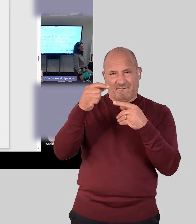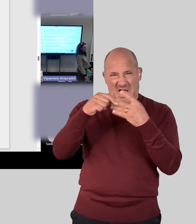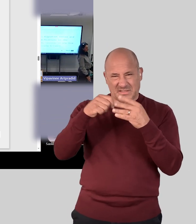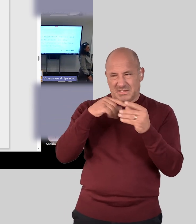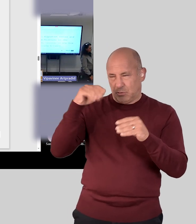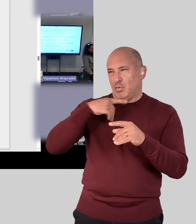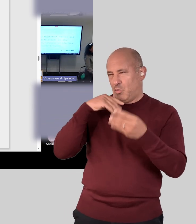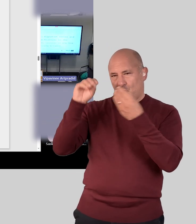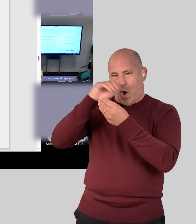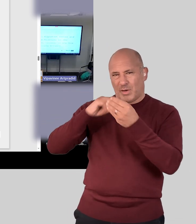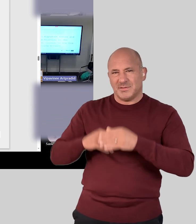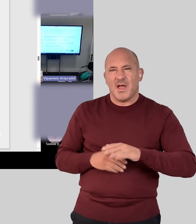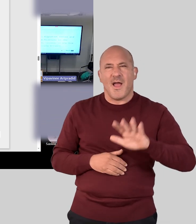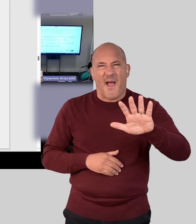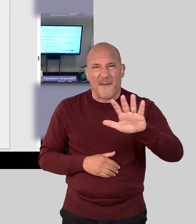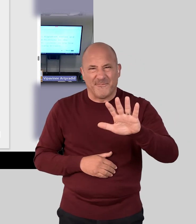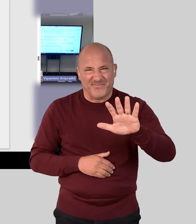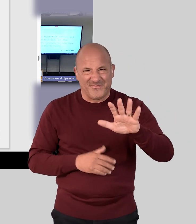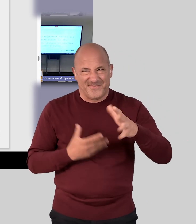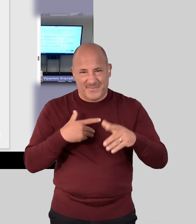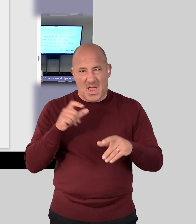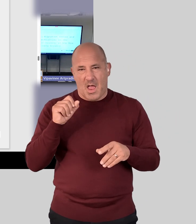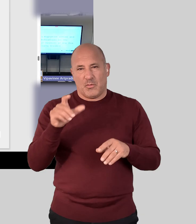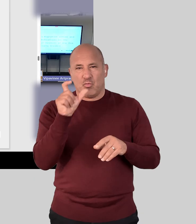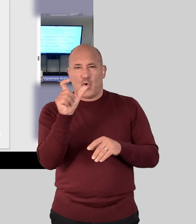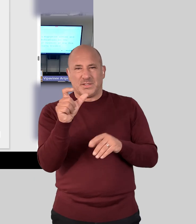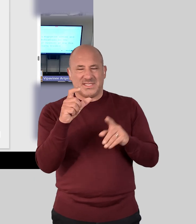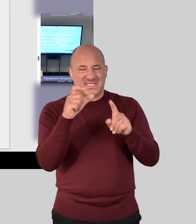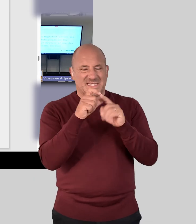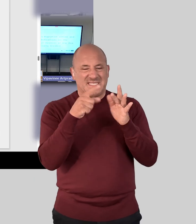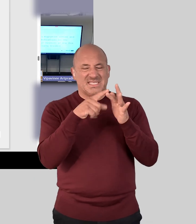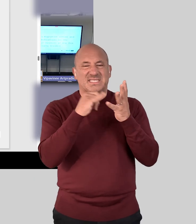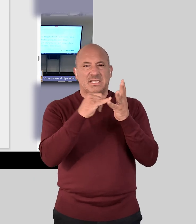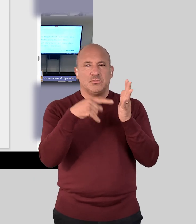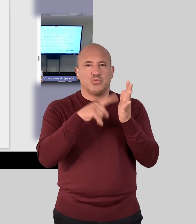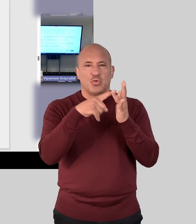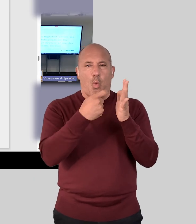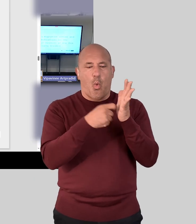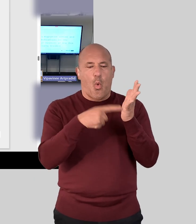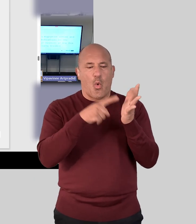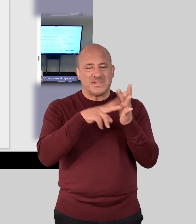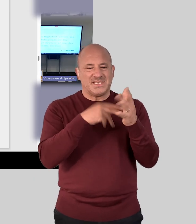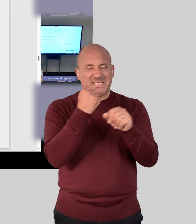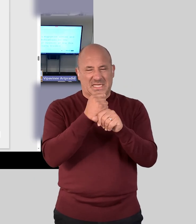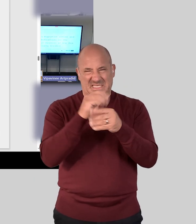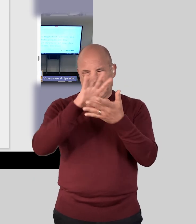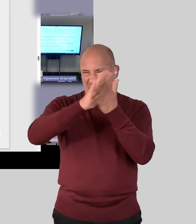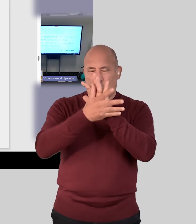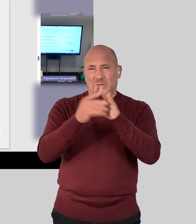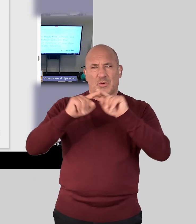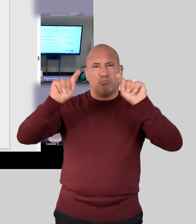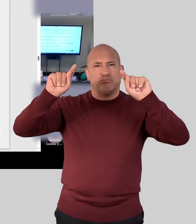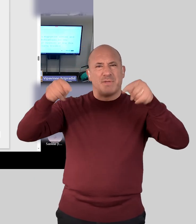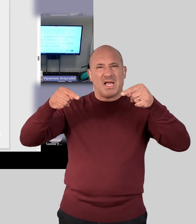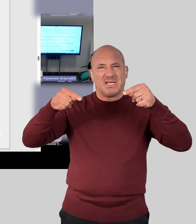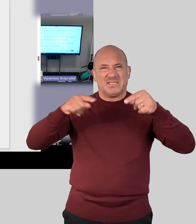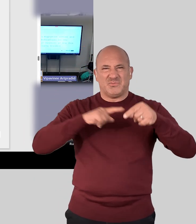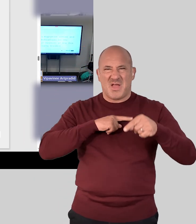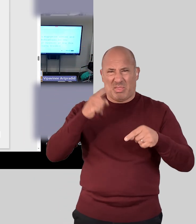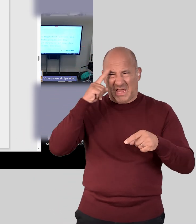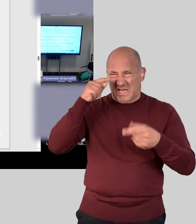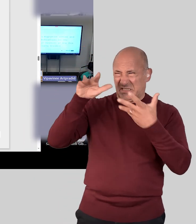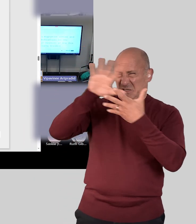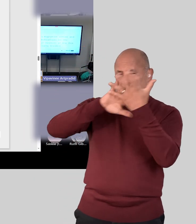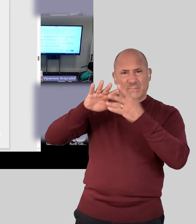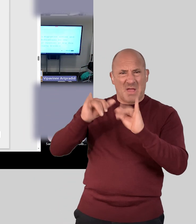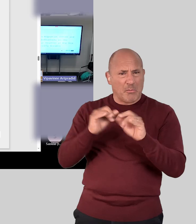just work through them. Further to our discussion, I actually put distorting in brackets, so that it